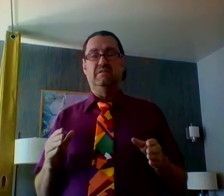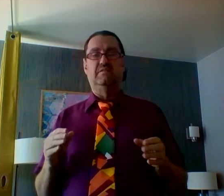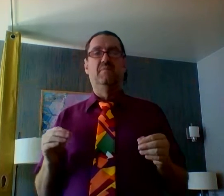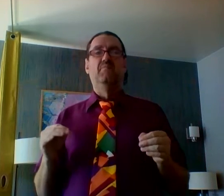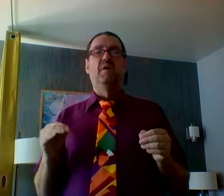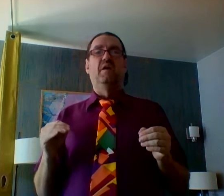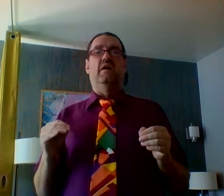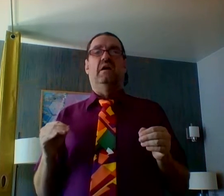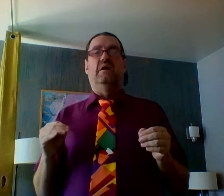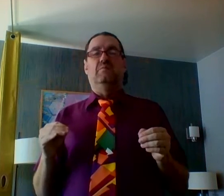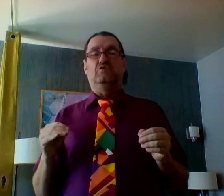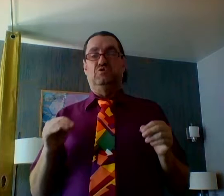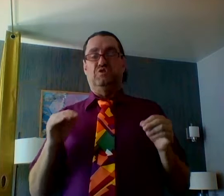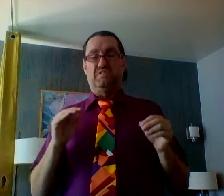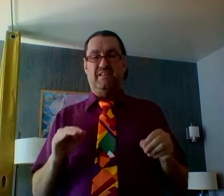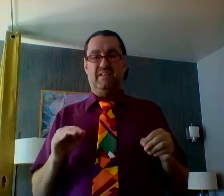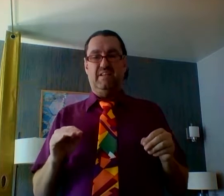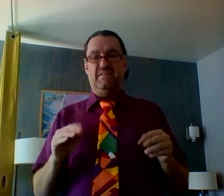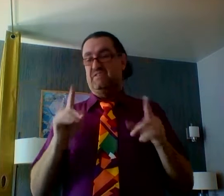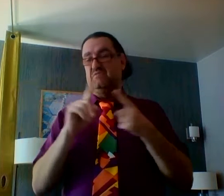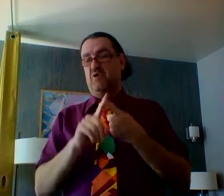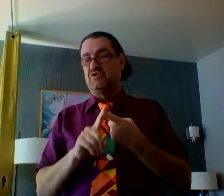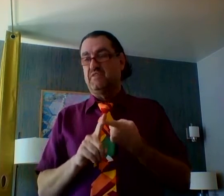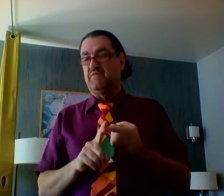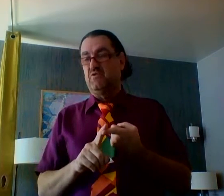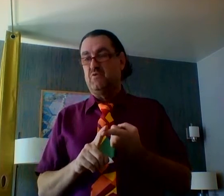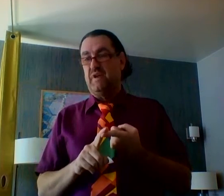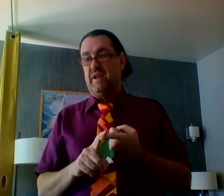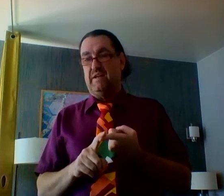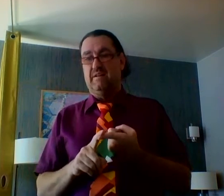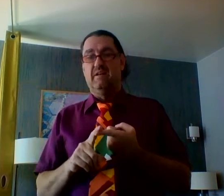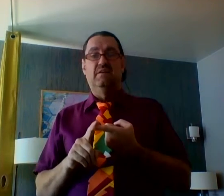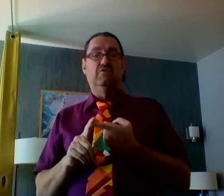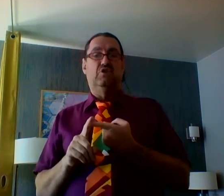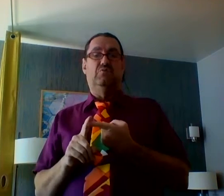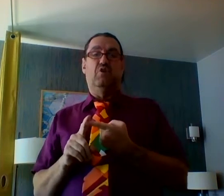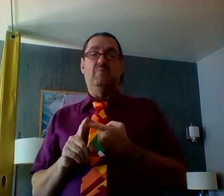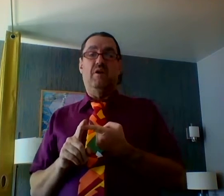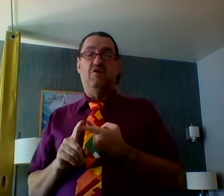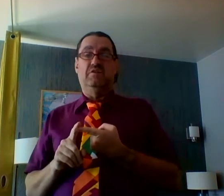is you see, this is mostly food related. So primarily